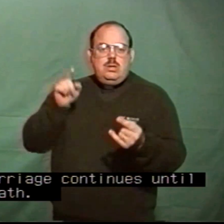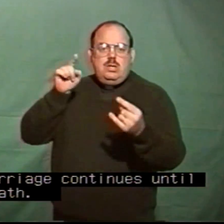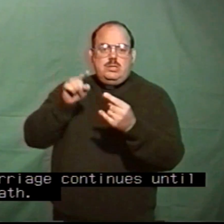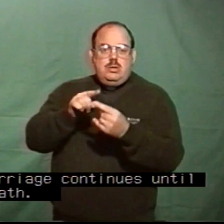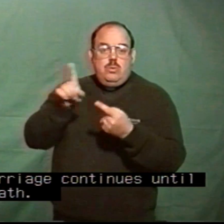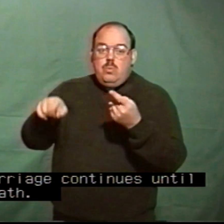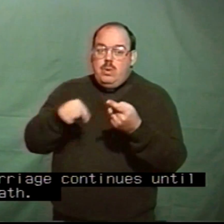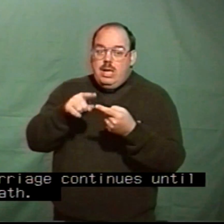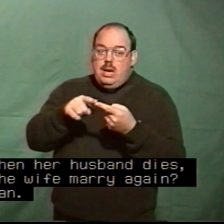death.